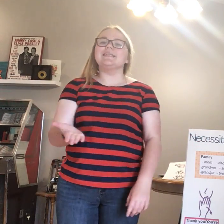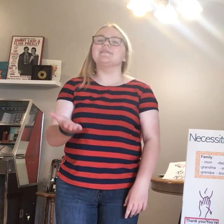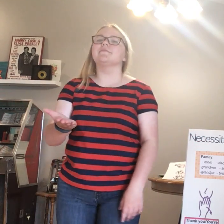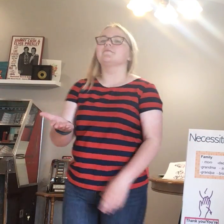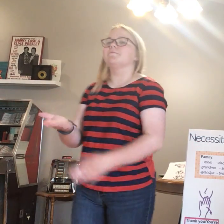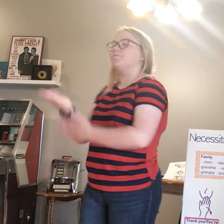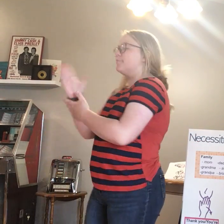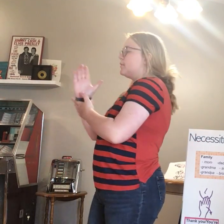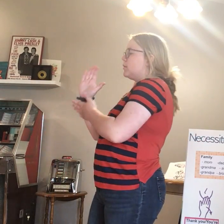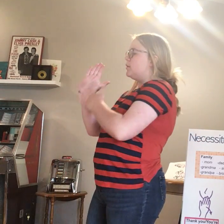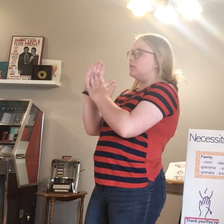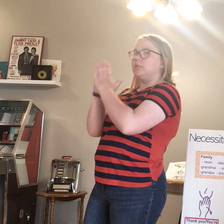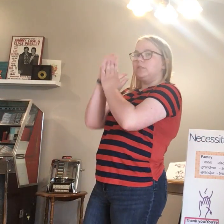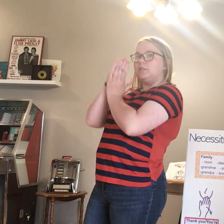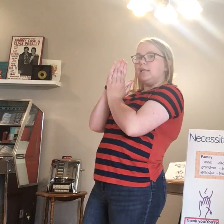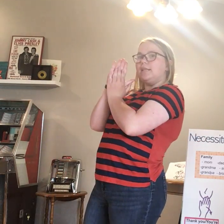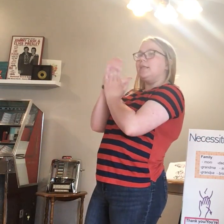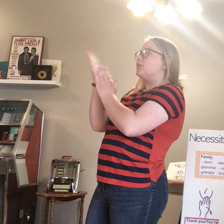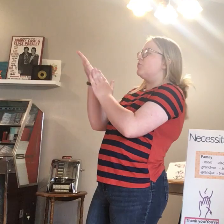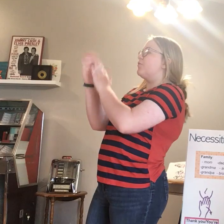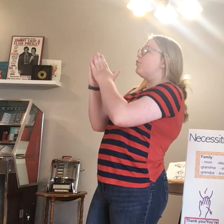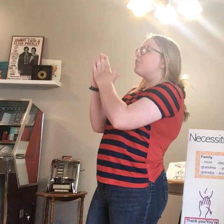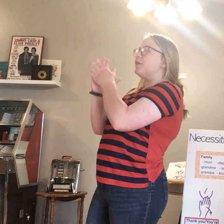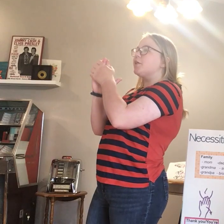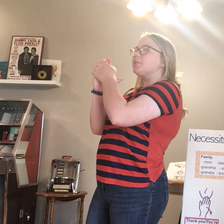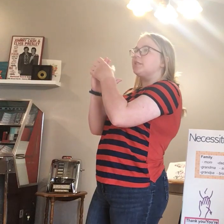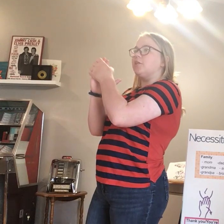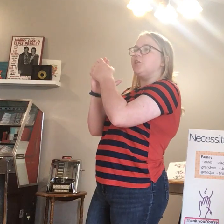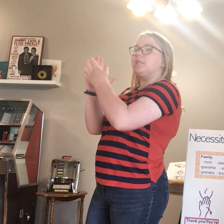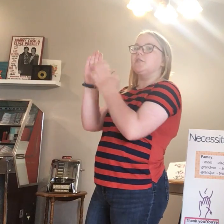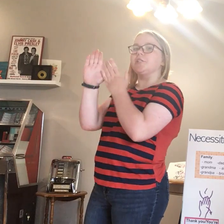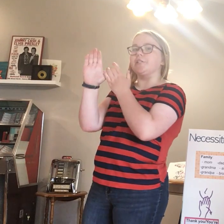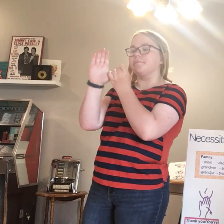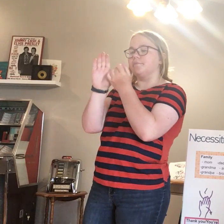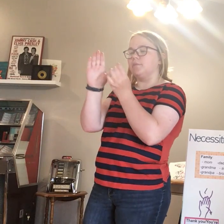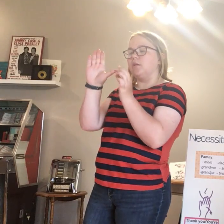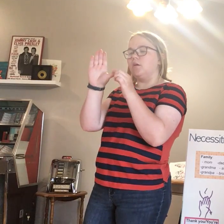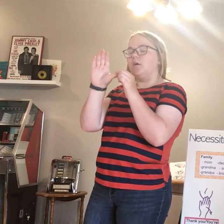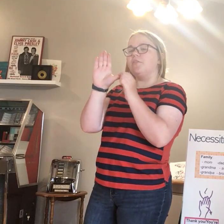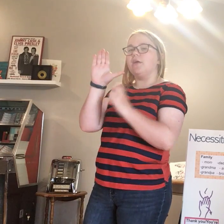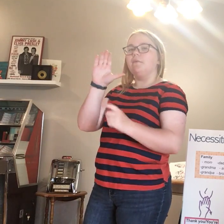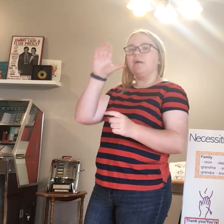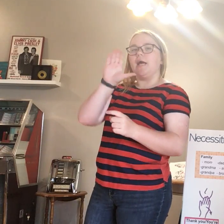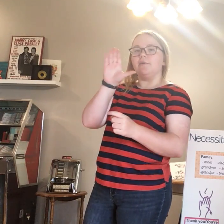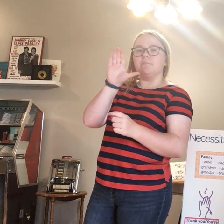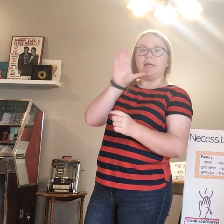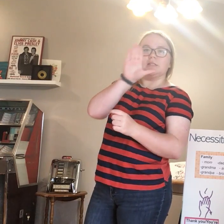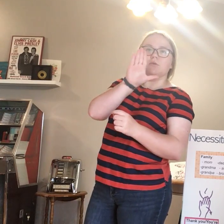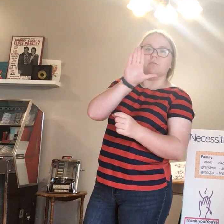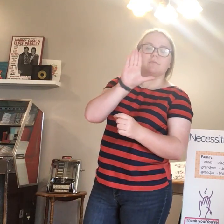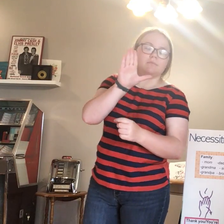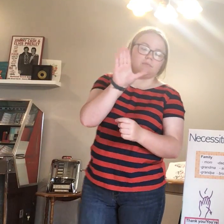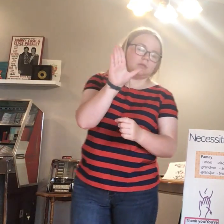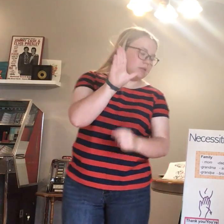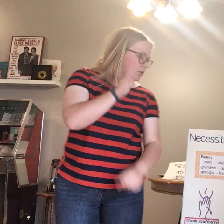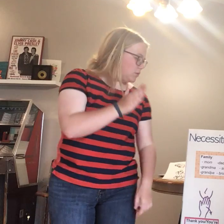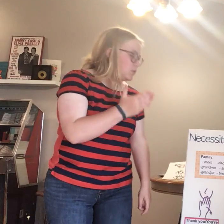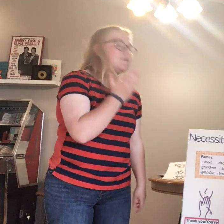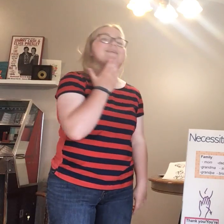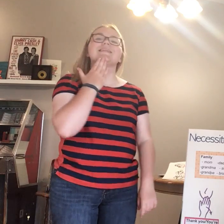you. Like this for 4 fingers touching your thumb out by its own.